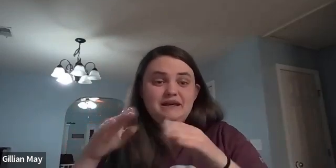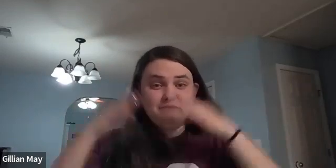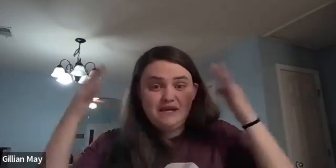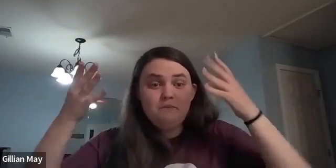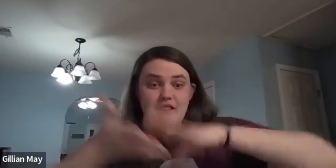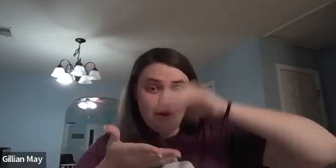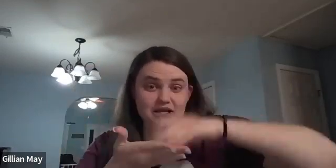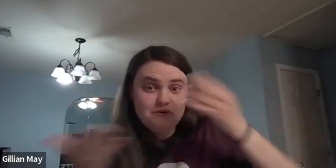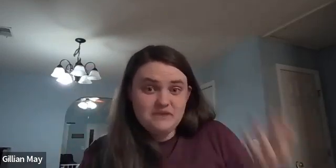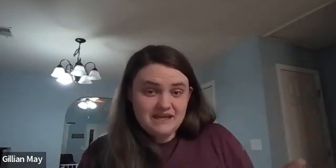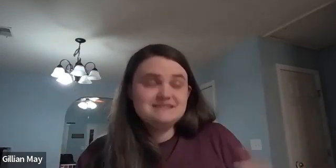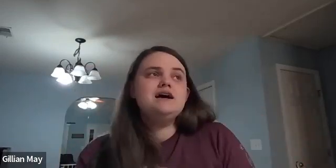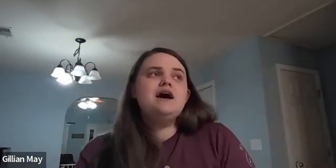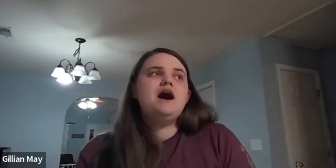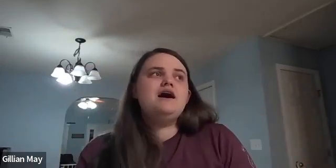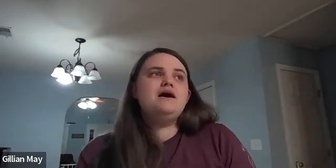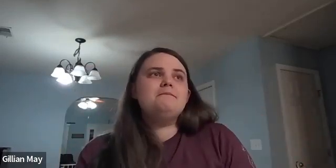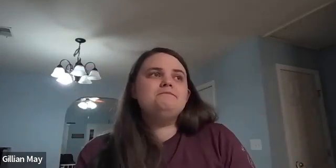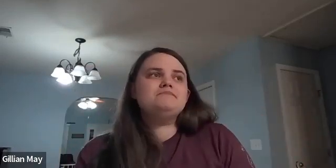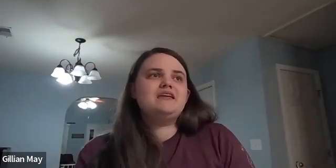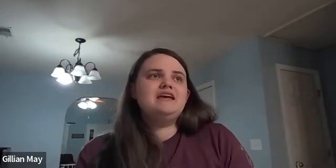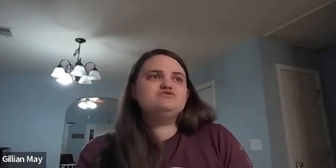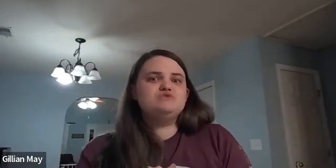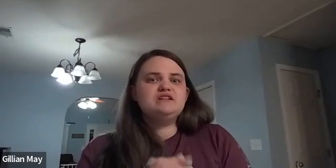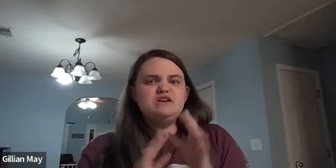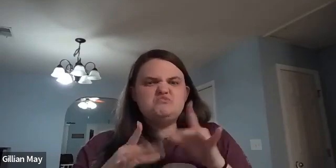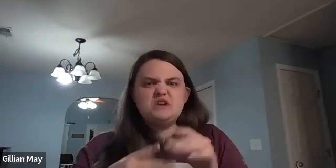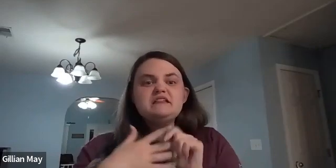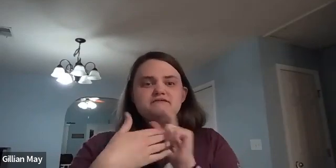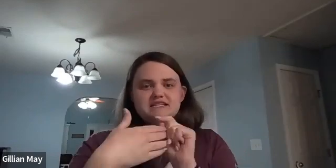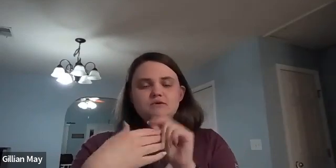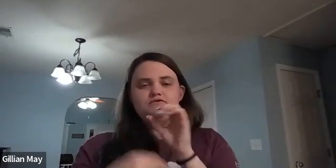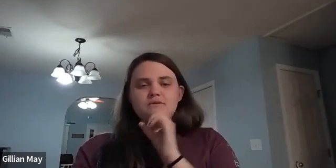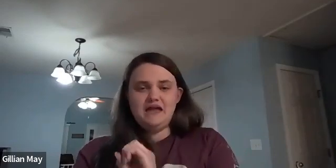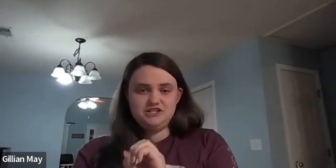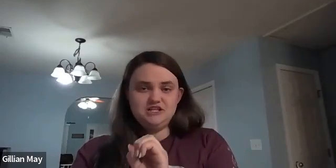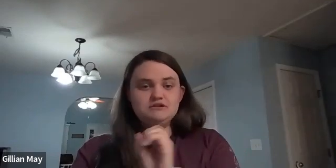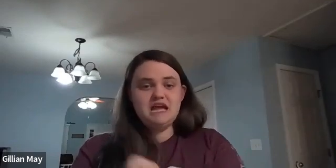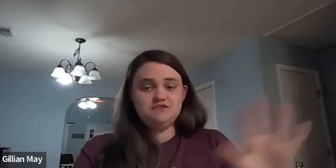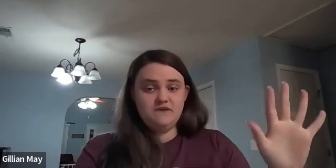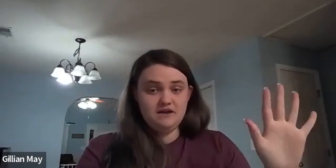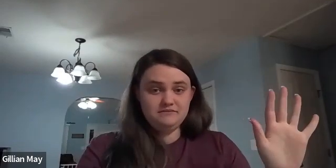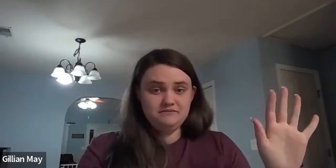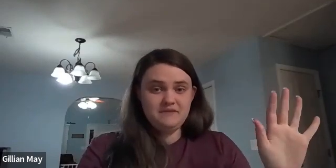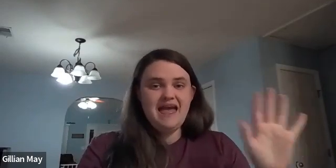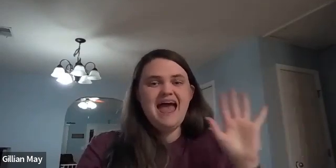like being open and learning new things, is really, really flexible from age 0 to age 5. And